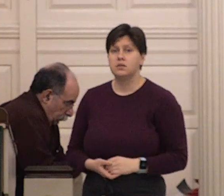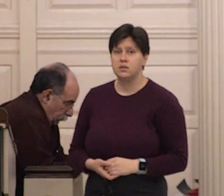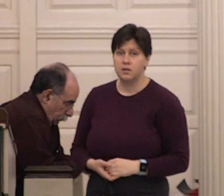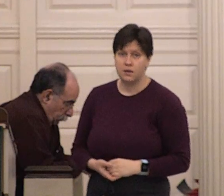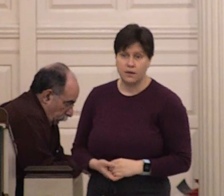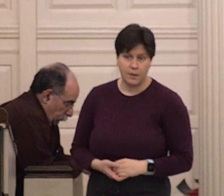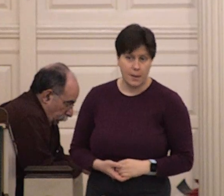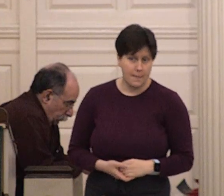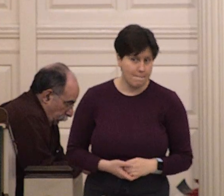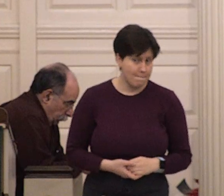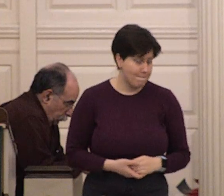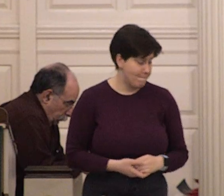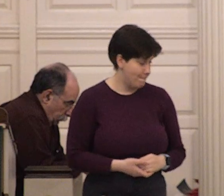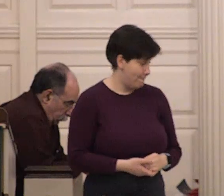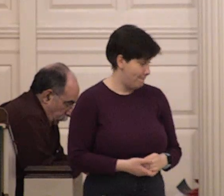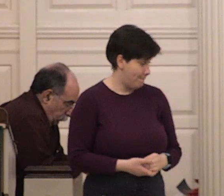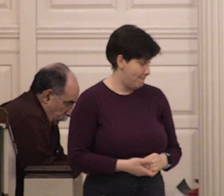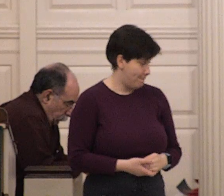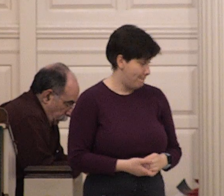again.